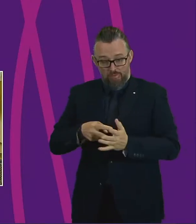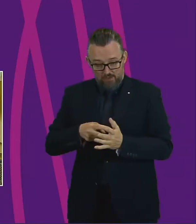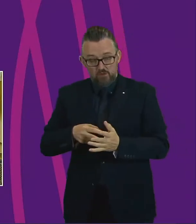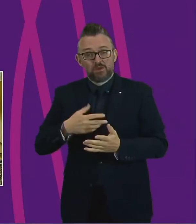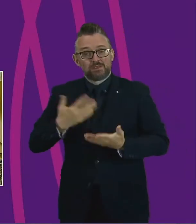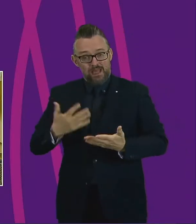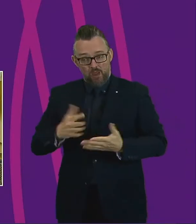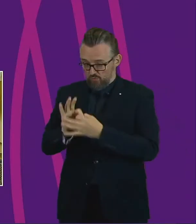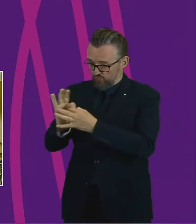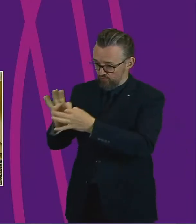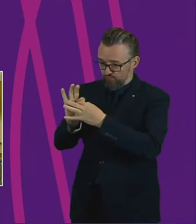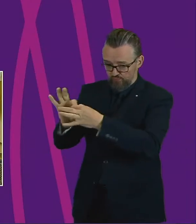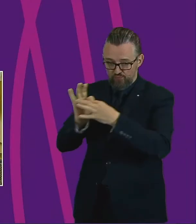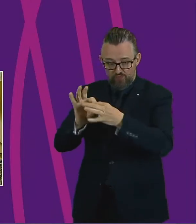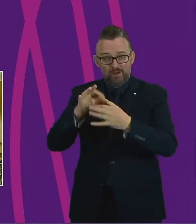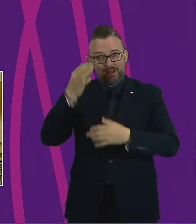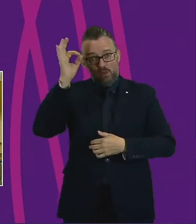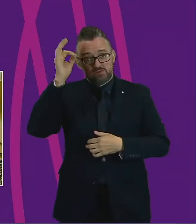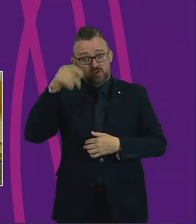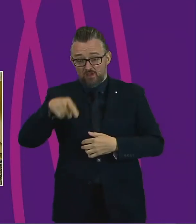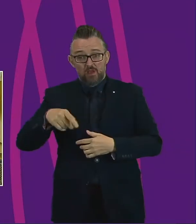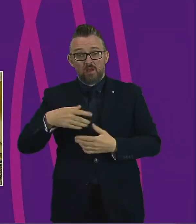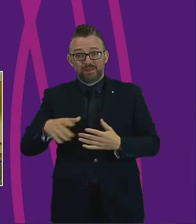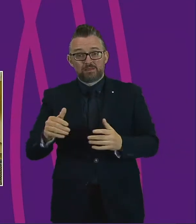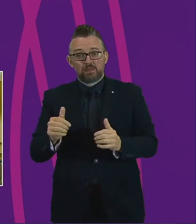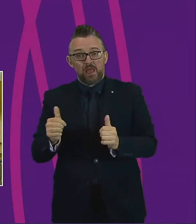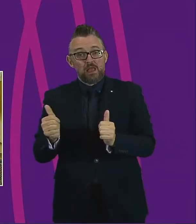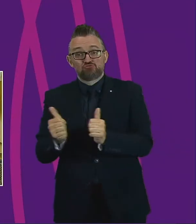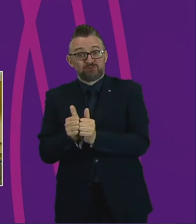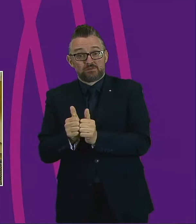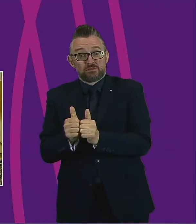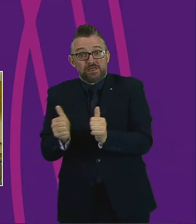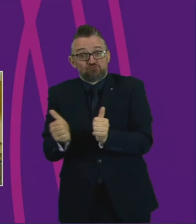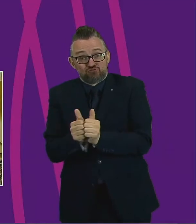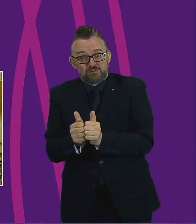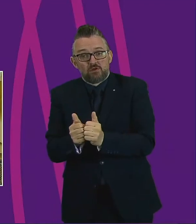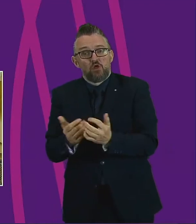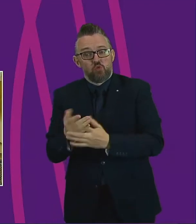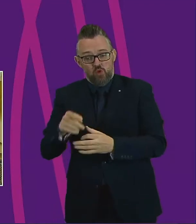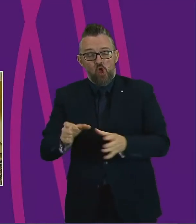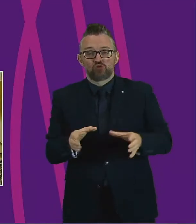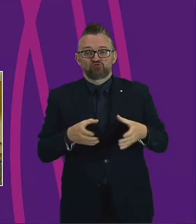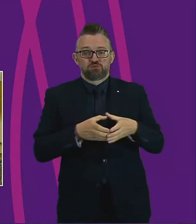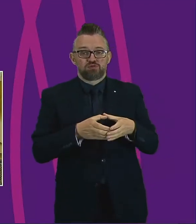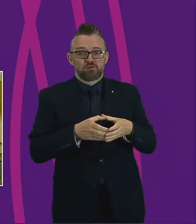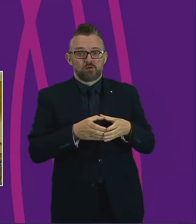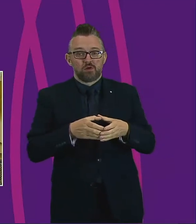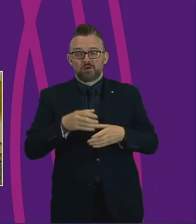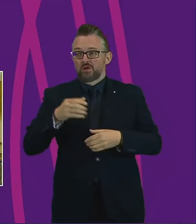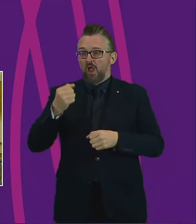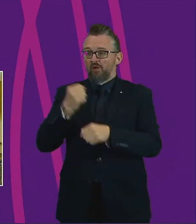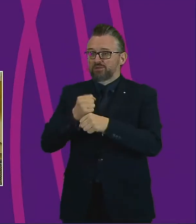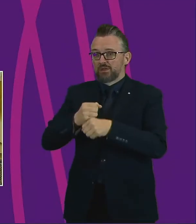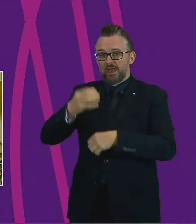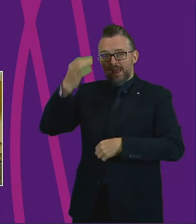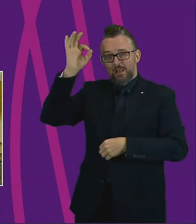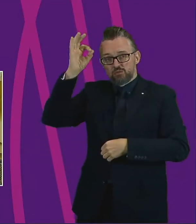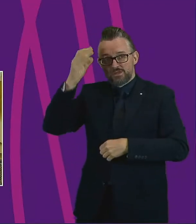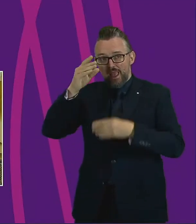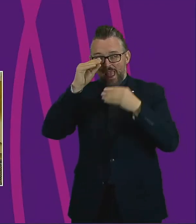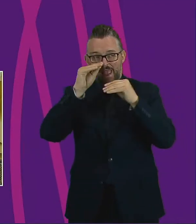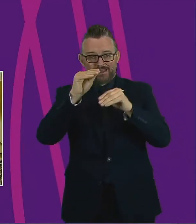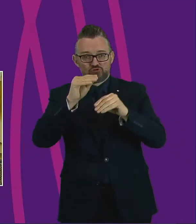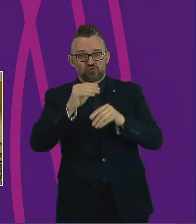with councils to implement, that was agreed. It wasn't imposed by government, it was agreed through that group by government, by councils, by education